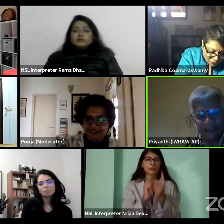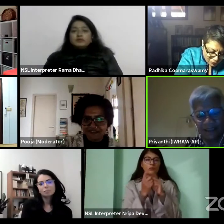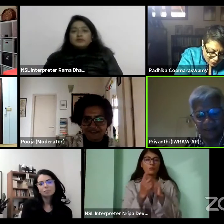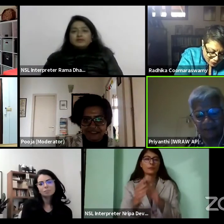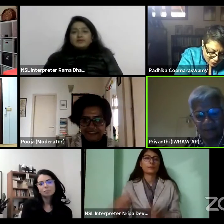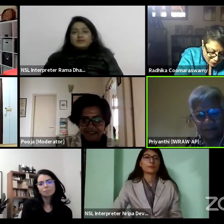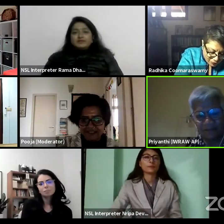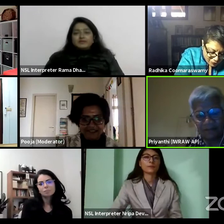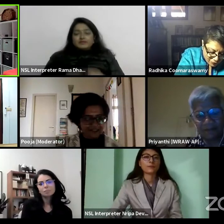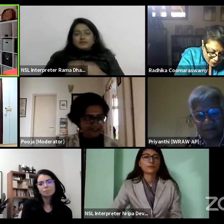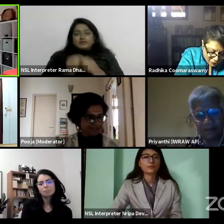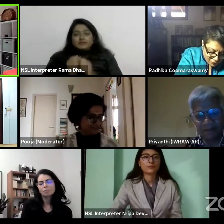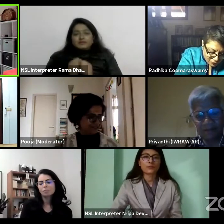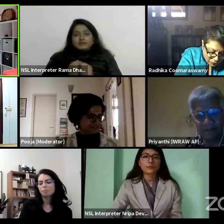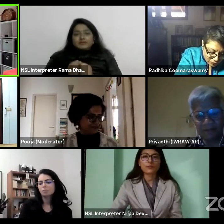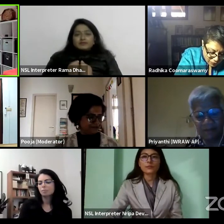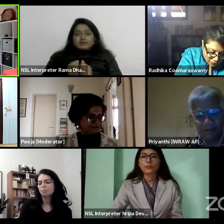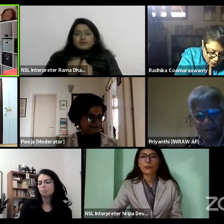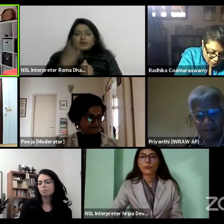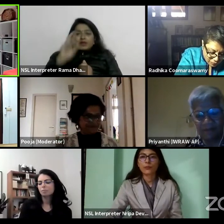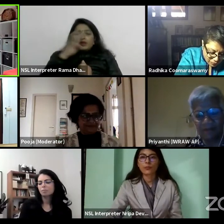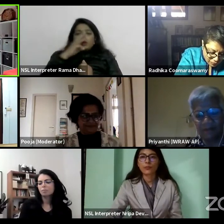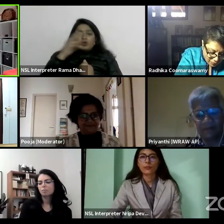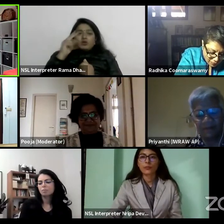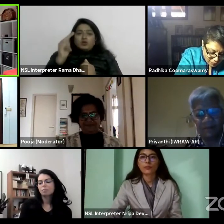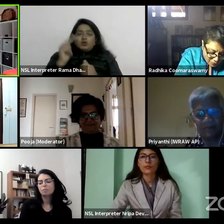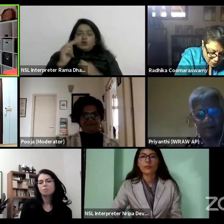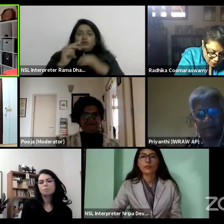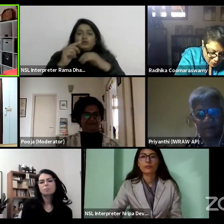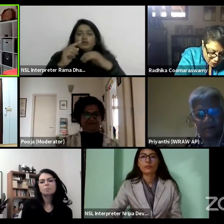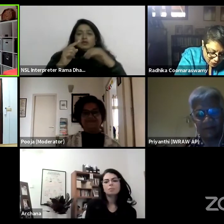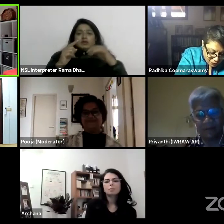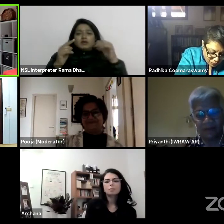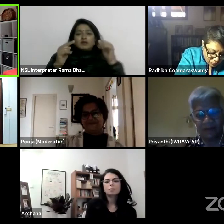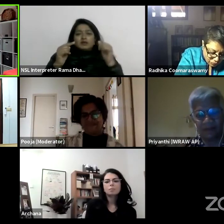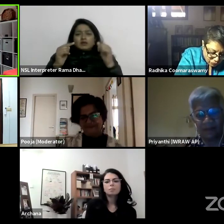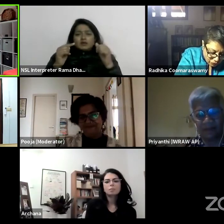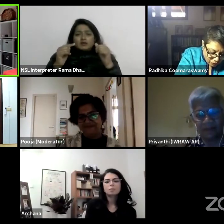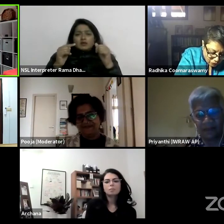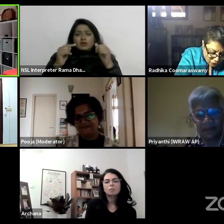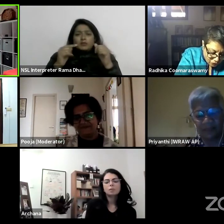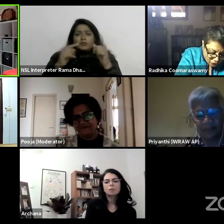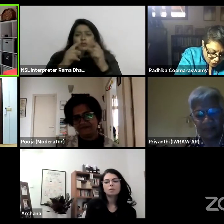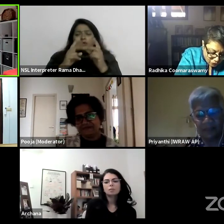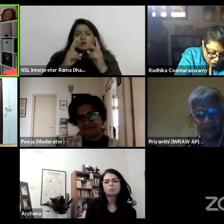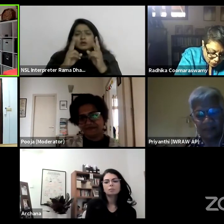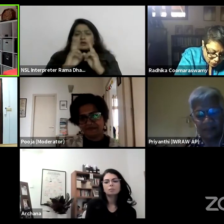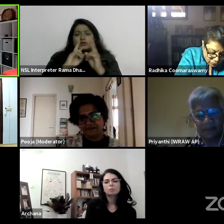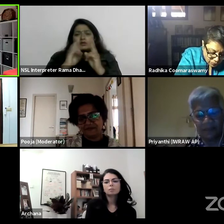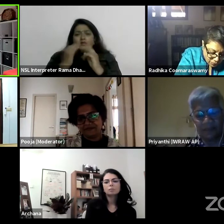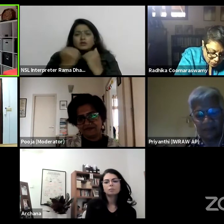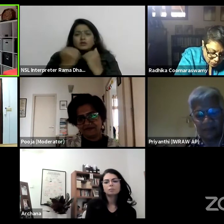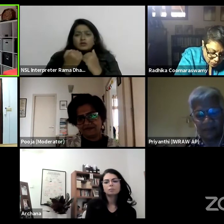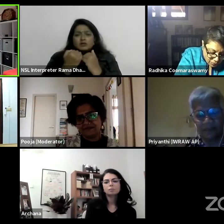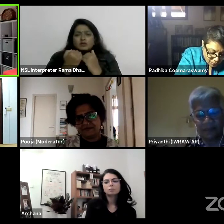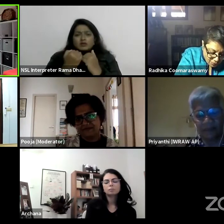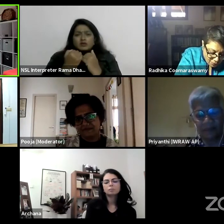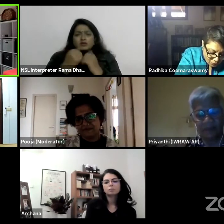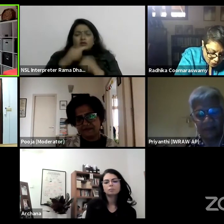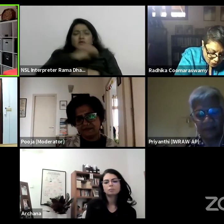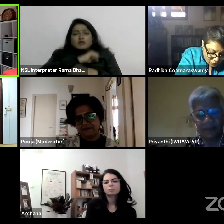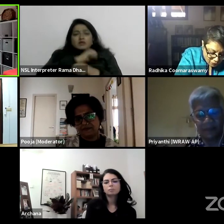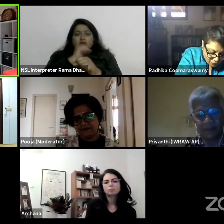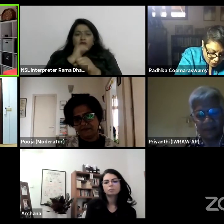Ruth? So I want to touch on both of them very, very quickly in terms of allyships. The sex worker